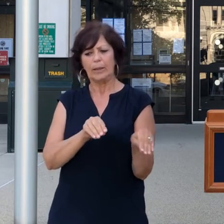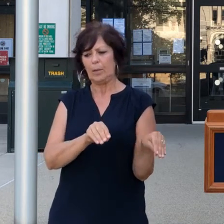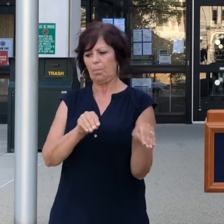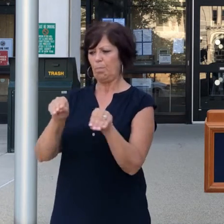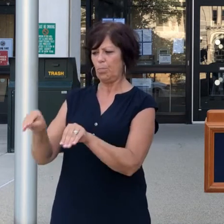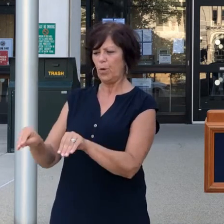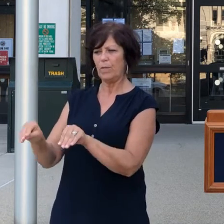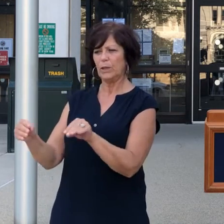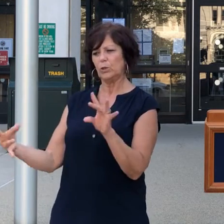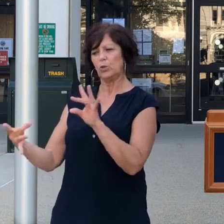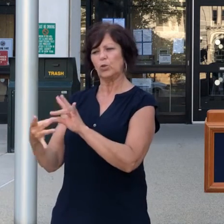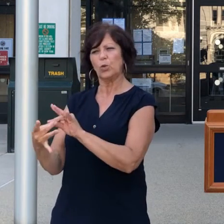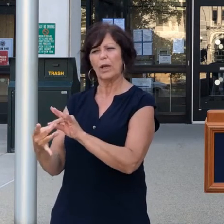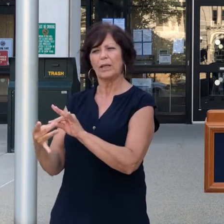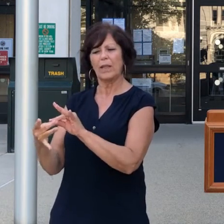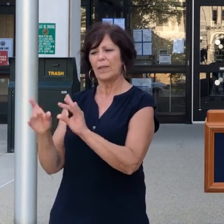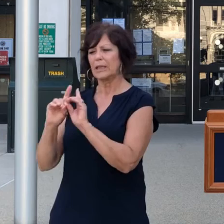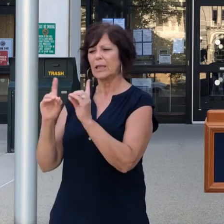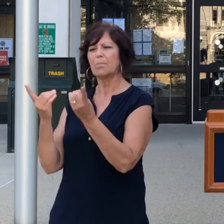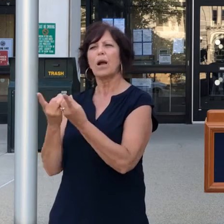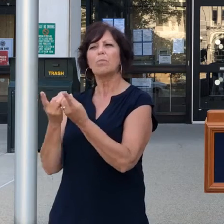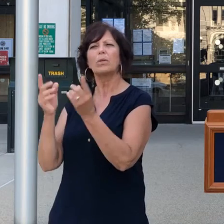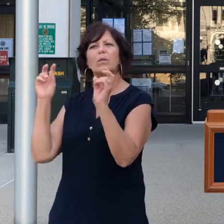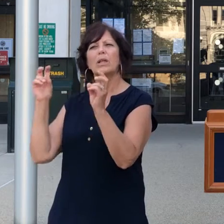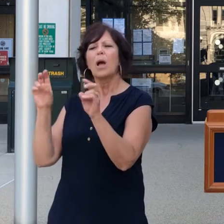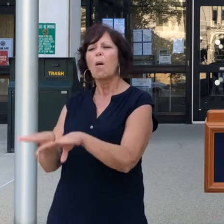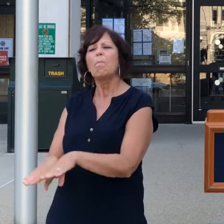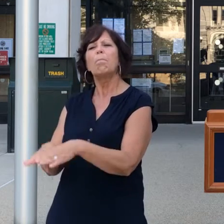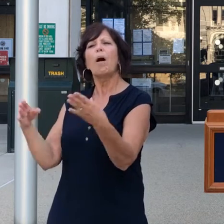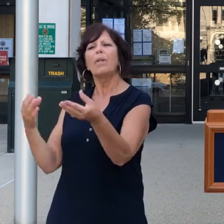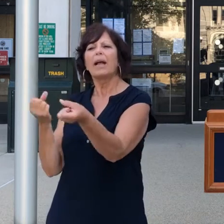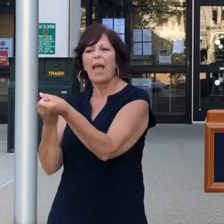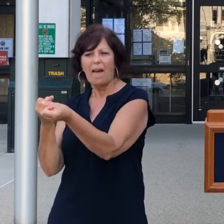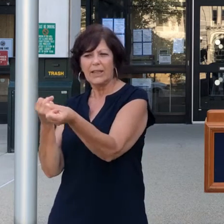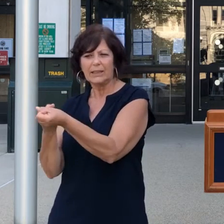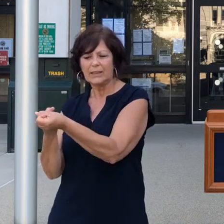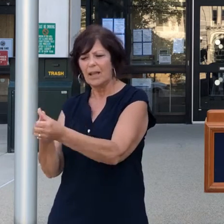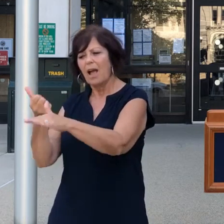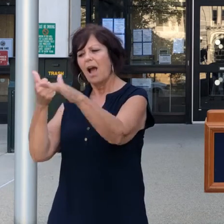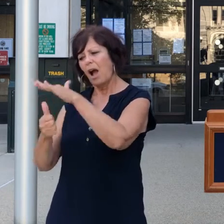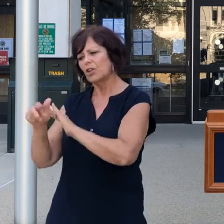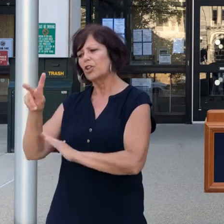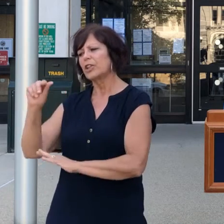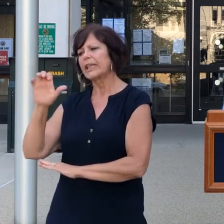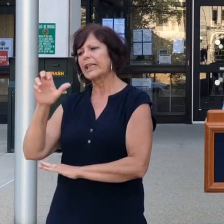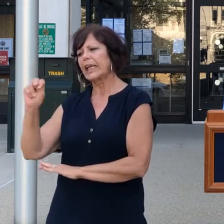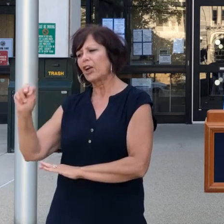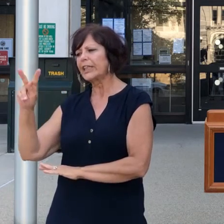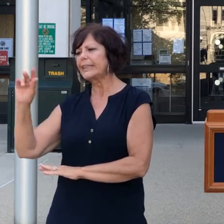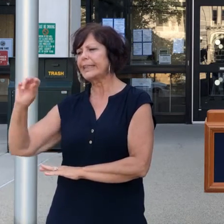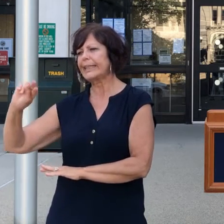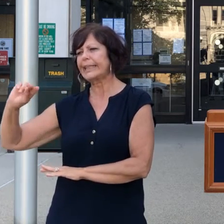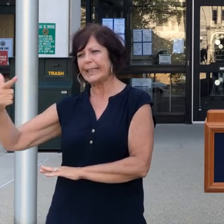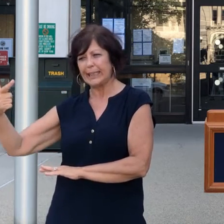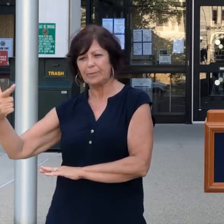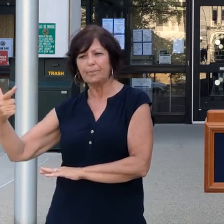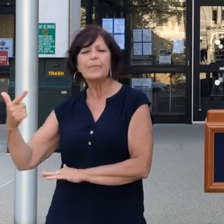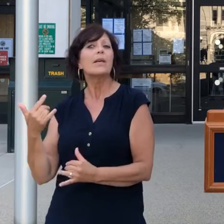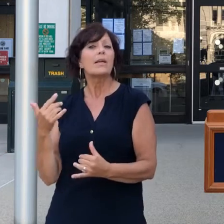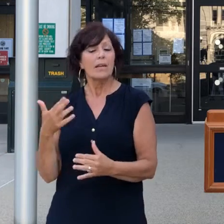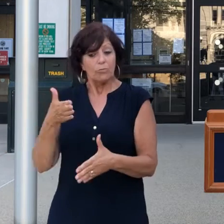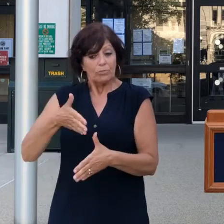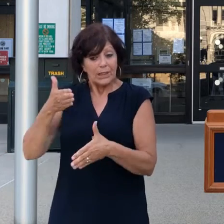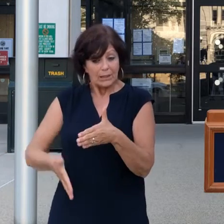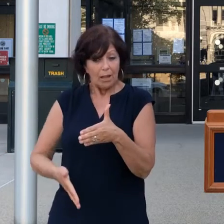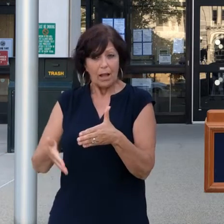Department of Public Advocacy under the leadership of Commissioner Karen King. And as a result, this year, after doing